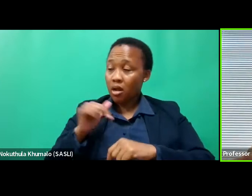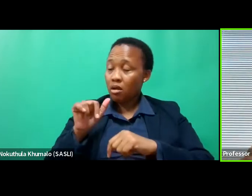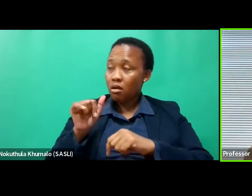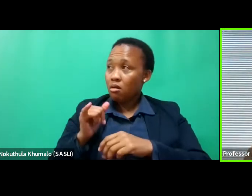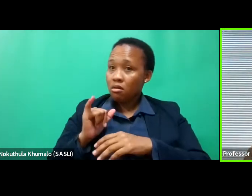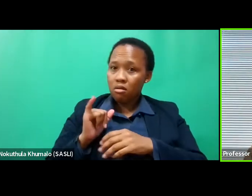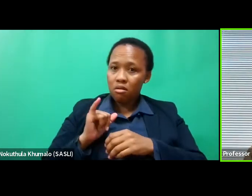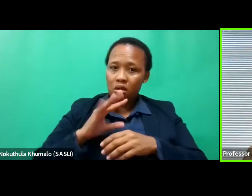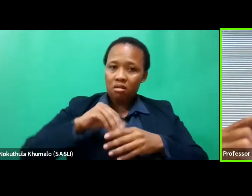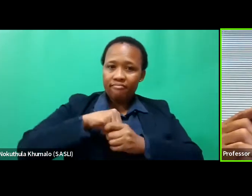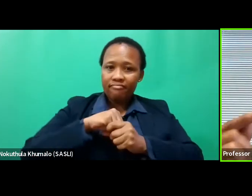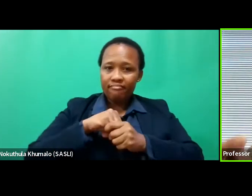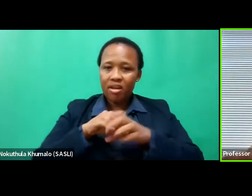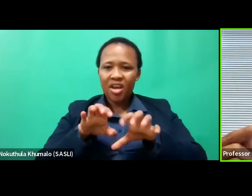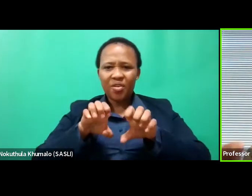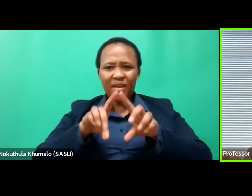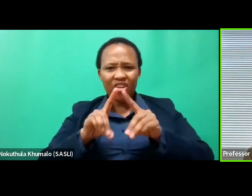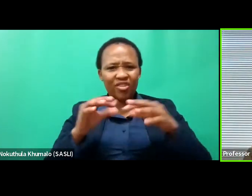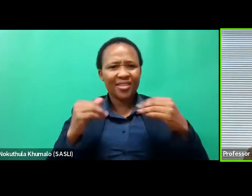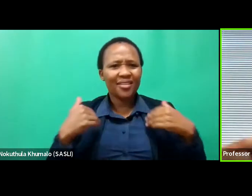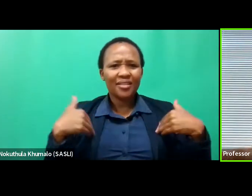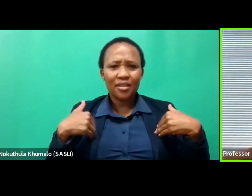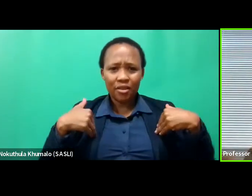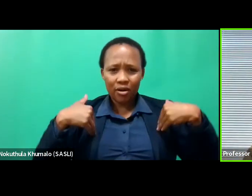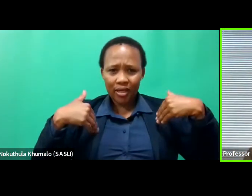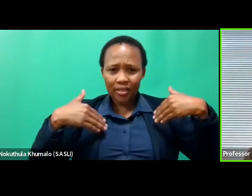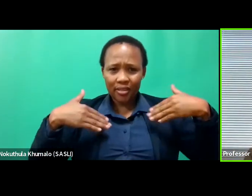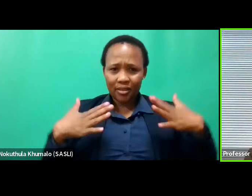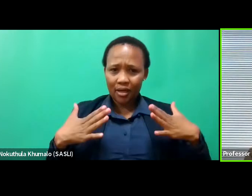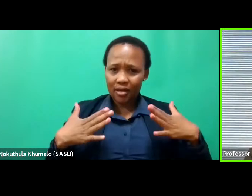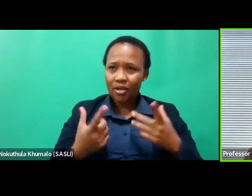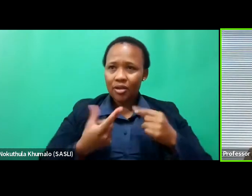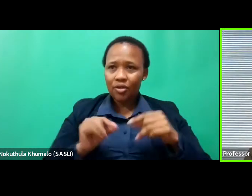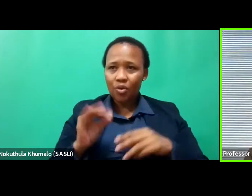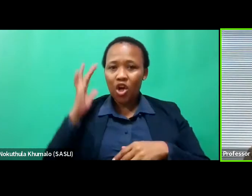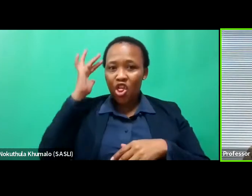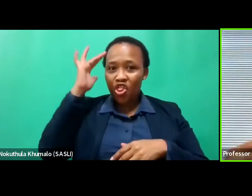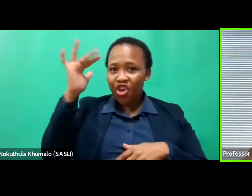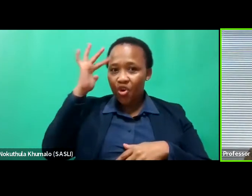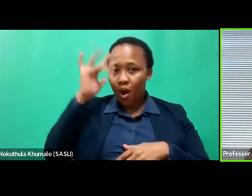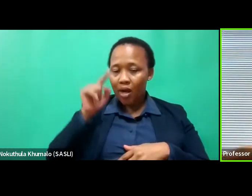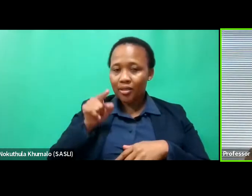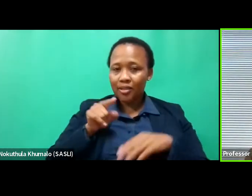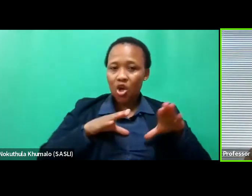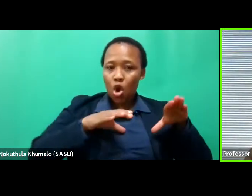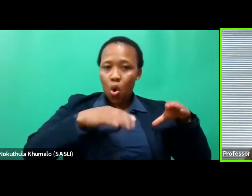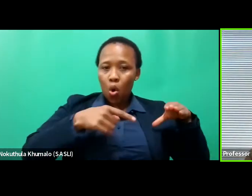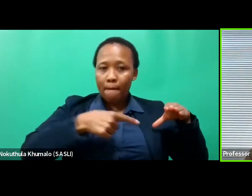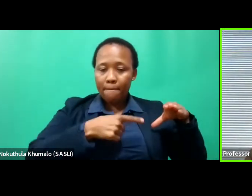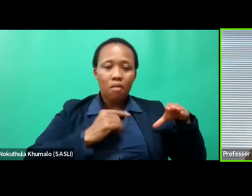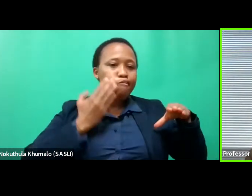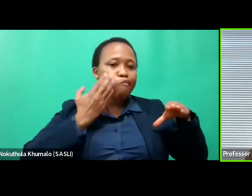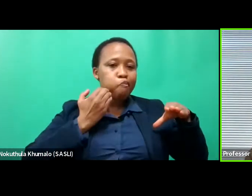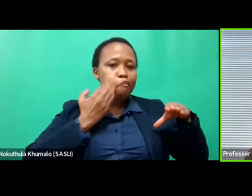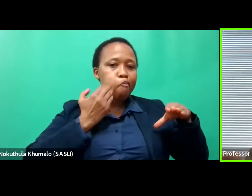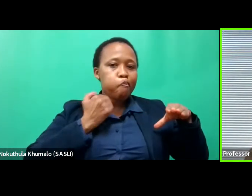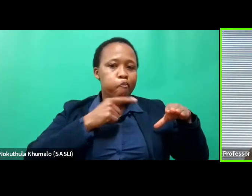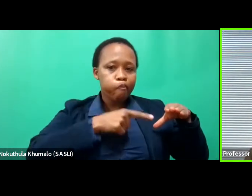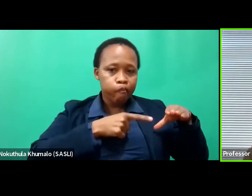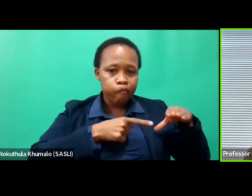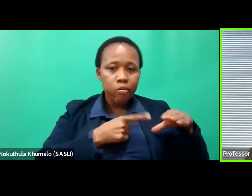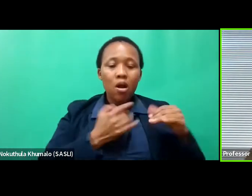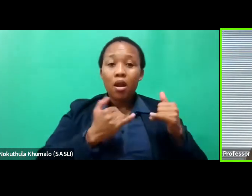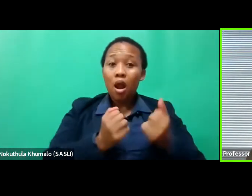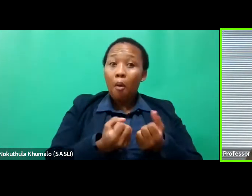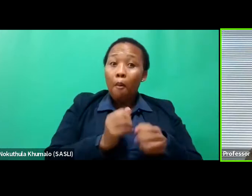to theorize why the working class are where they are, and why more working class children fail than middle